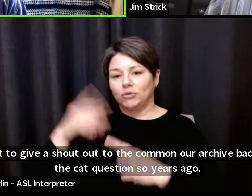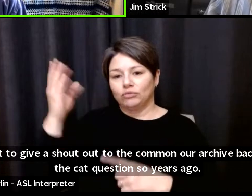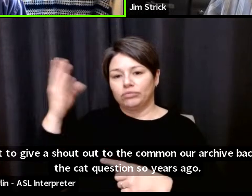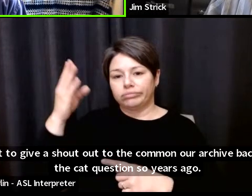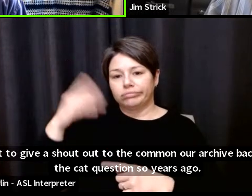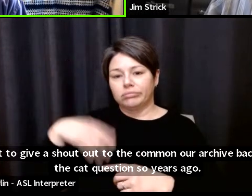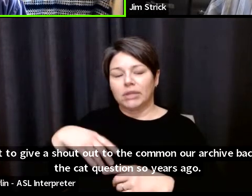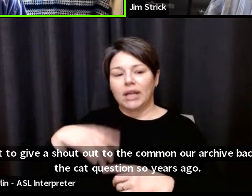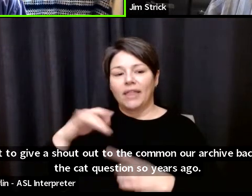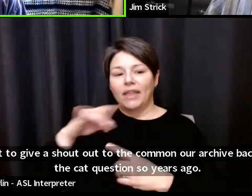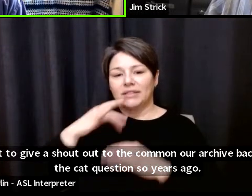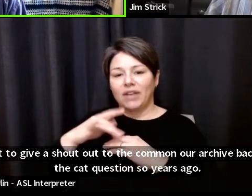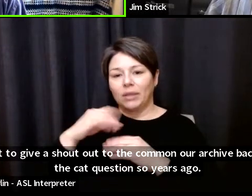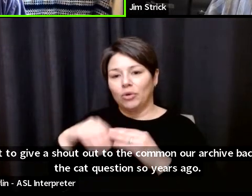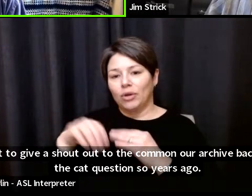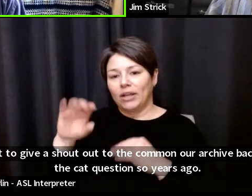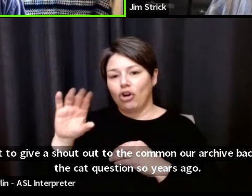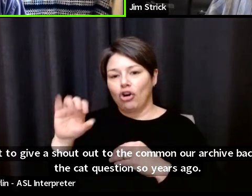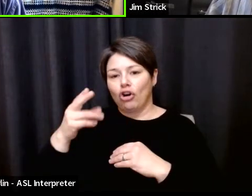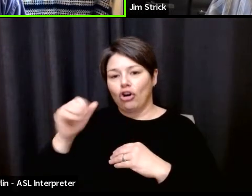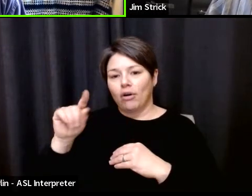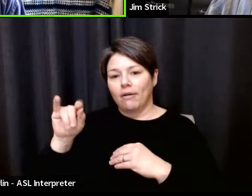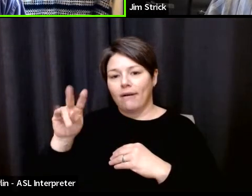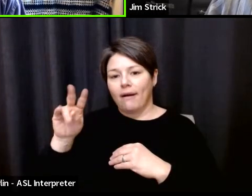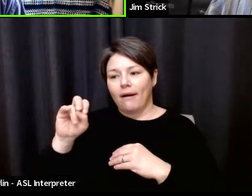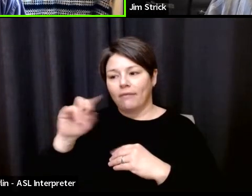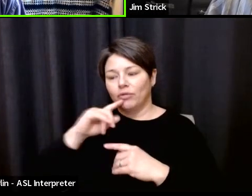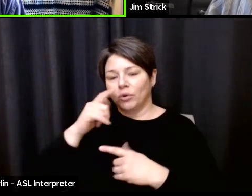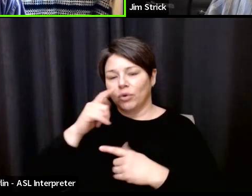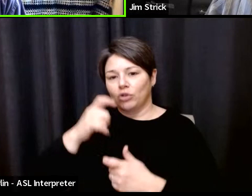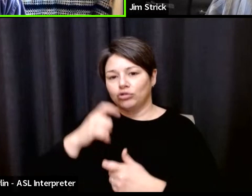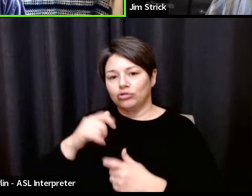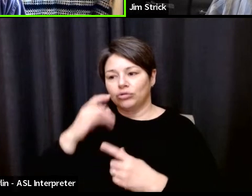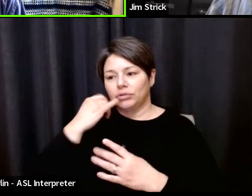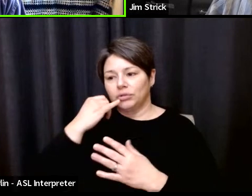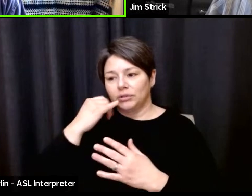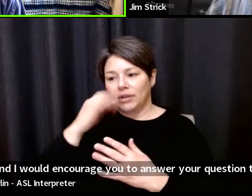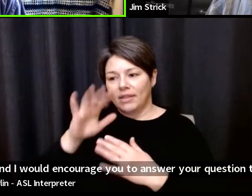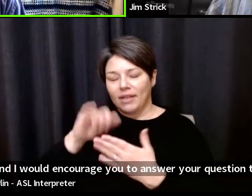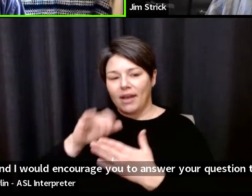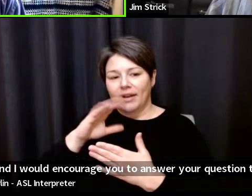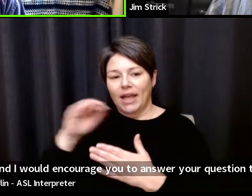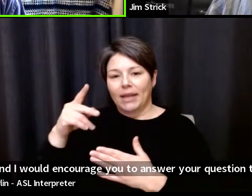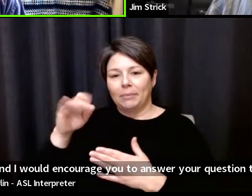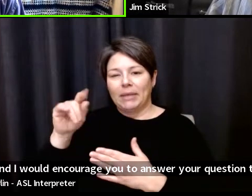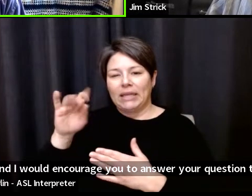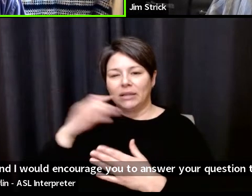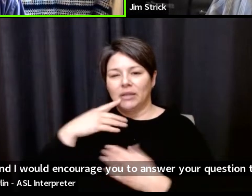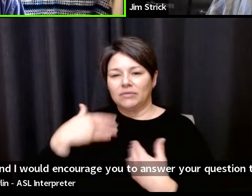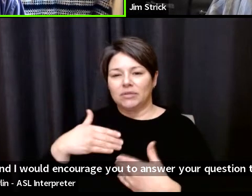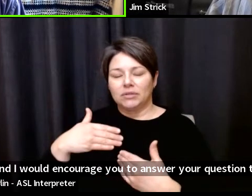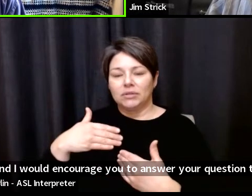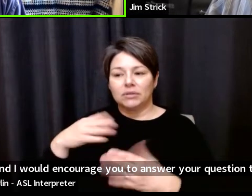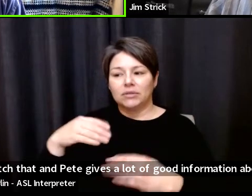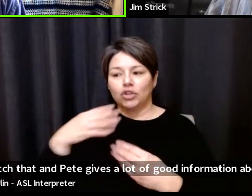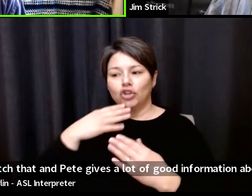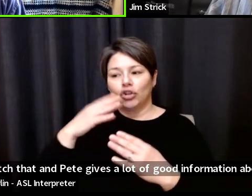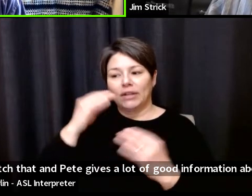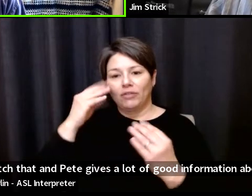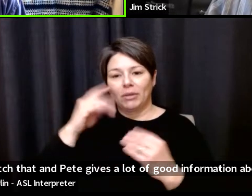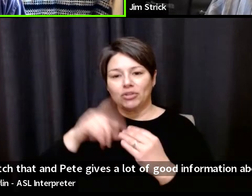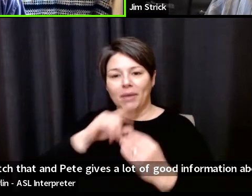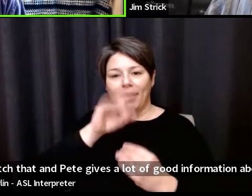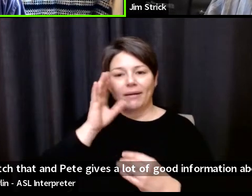that's available in the archive. And I would encourage you, to answer your question, to watch that. And Pete gives a lot of good information about cats and